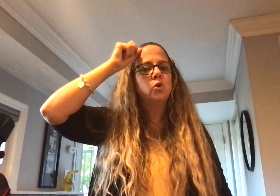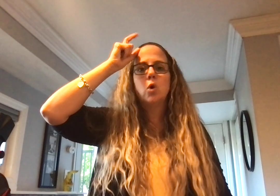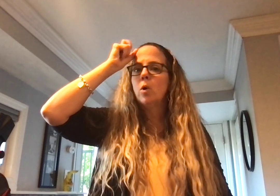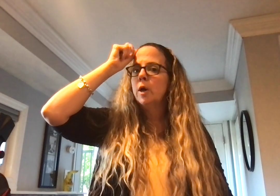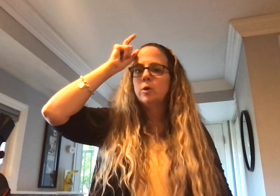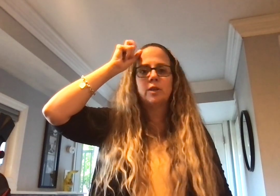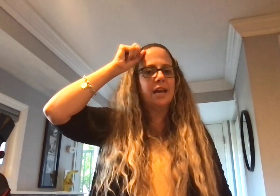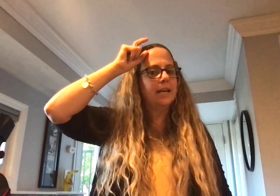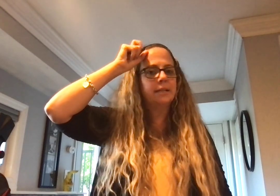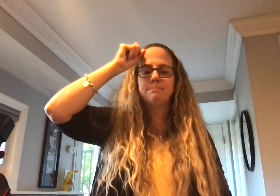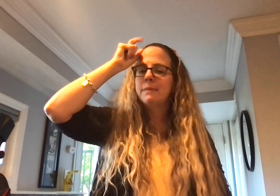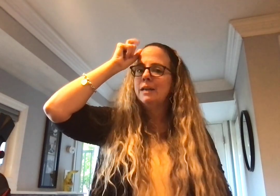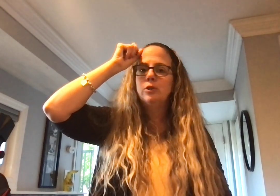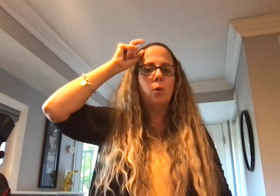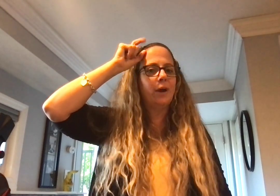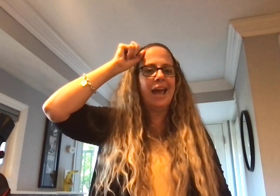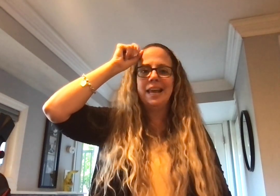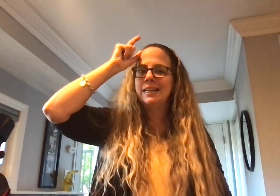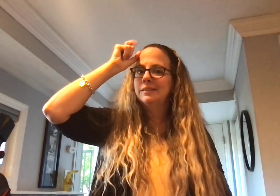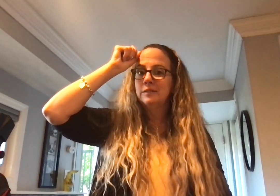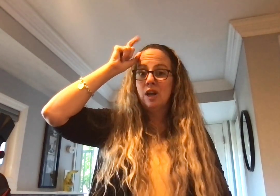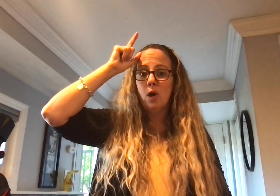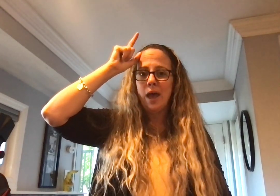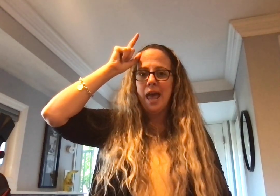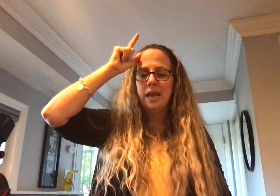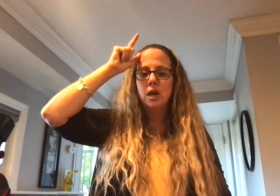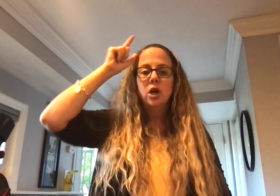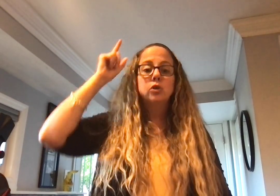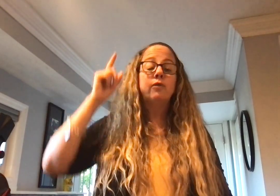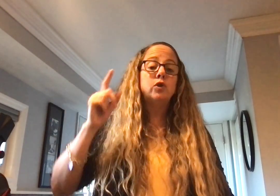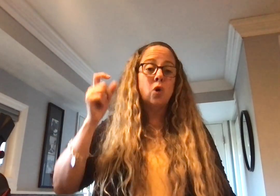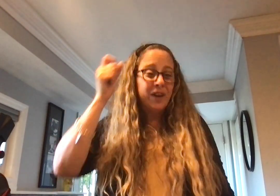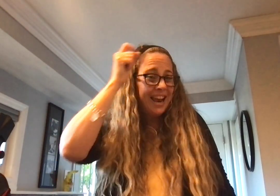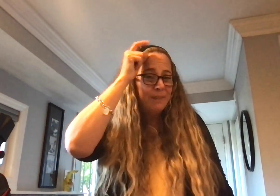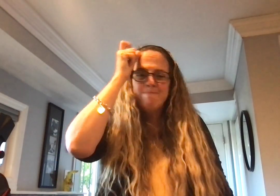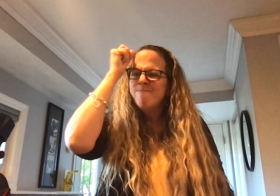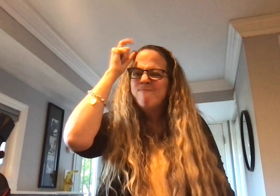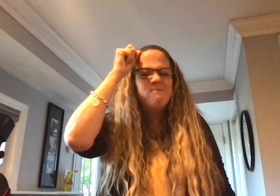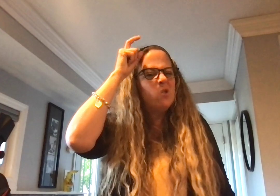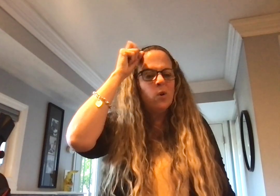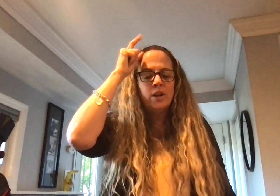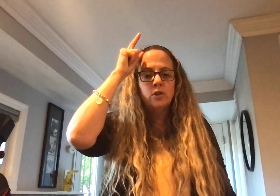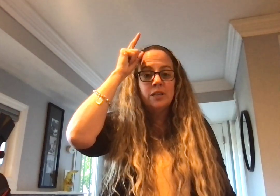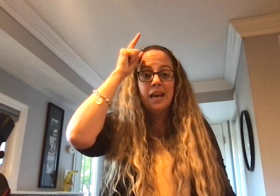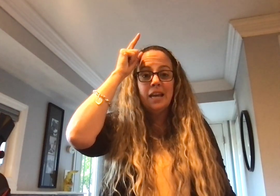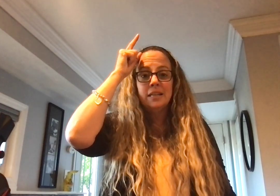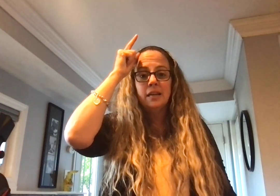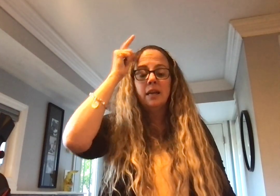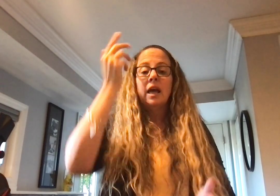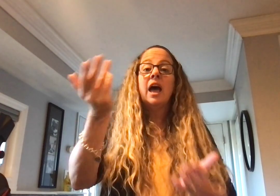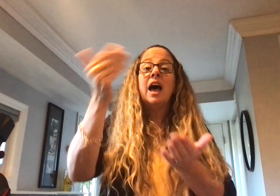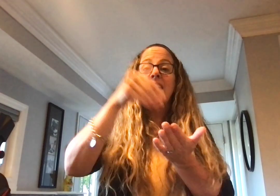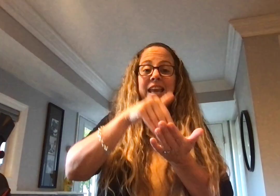don't understand. I don't get it. Okay? So if you don't get it, don't understand.